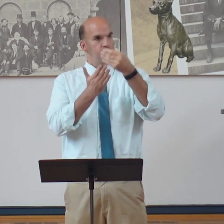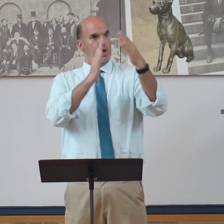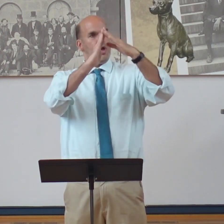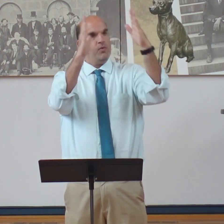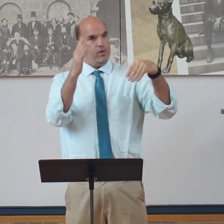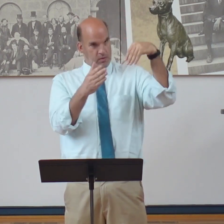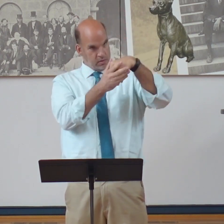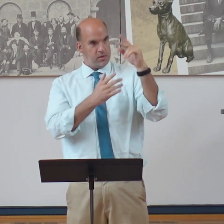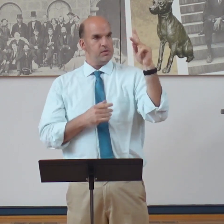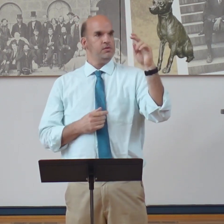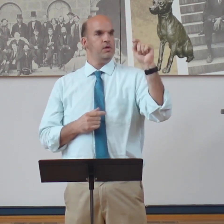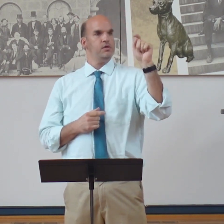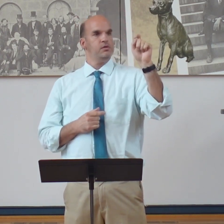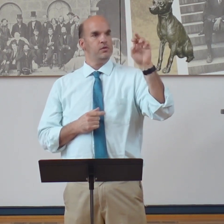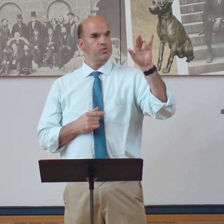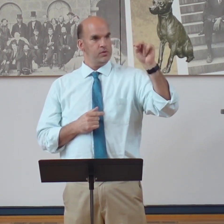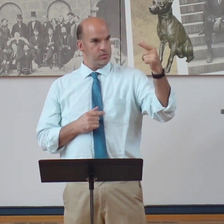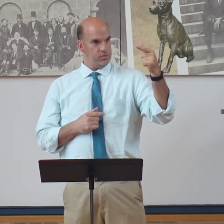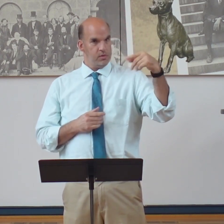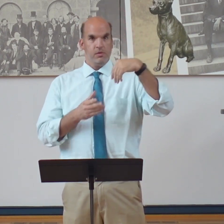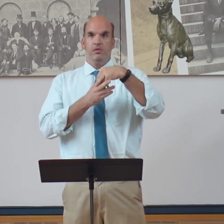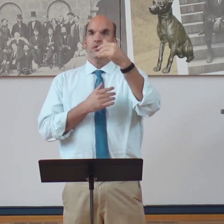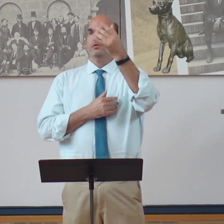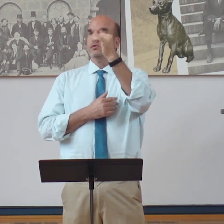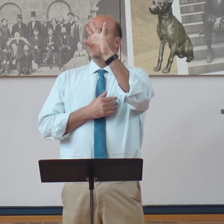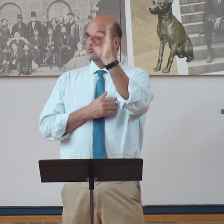They moved to Sutton Drive in 1970.